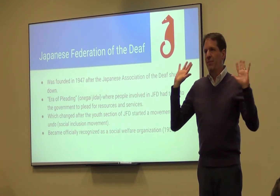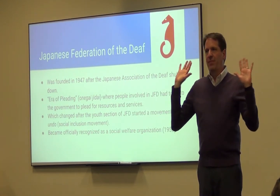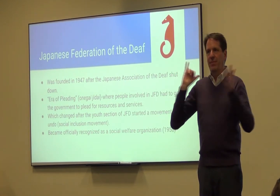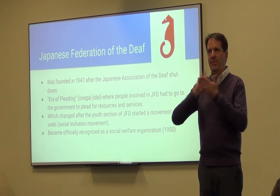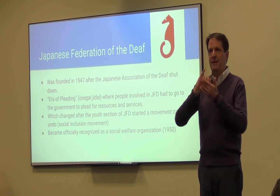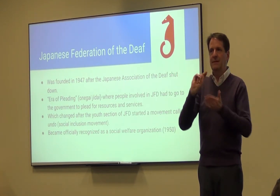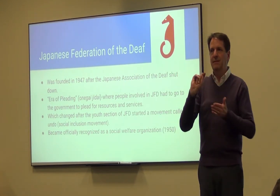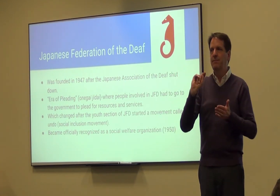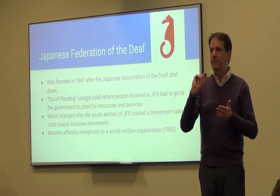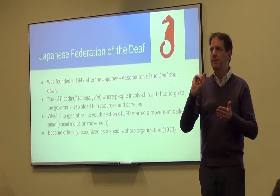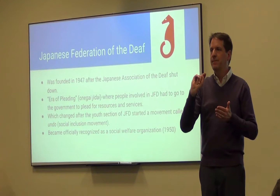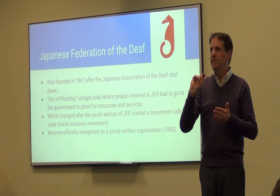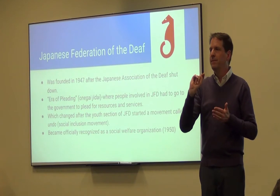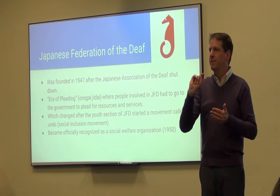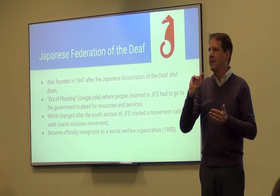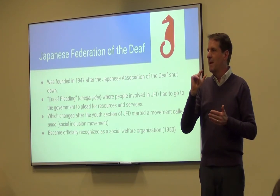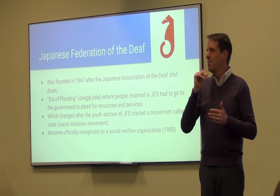purposes. So that was really the main